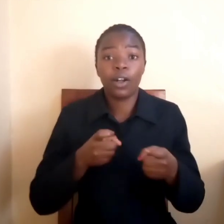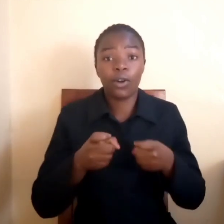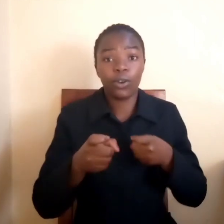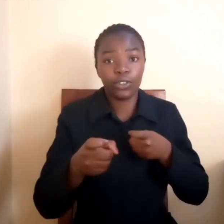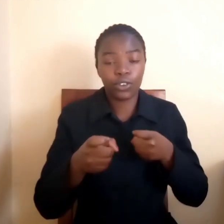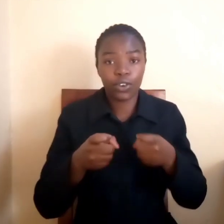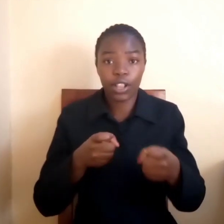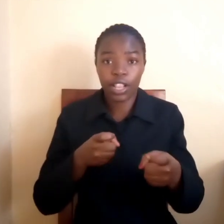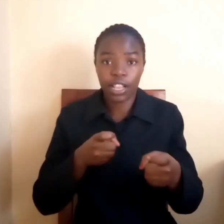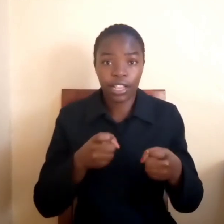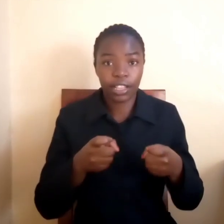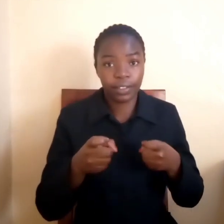control.